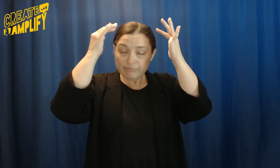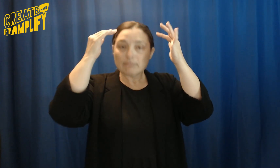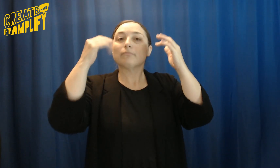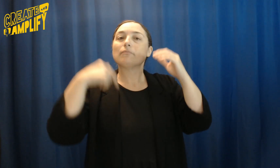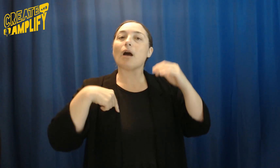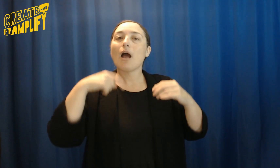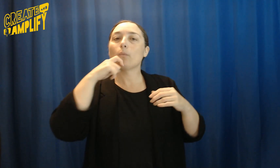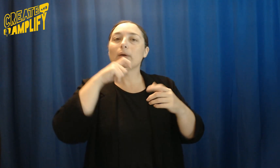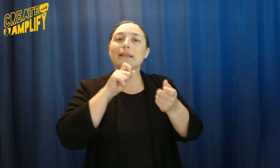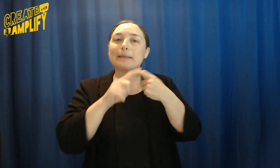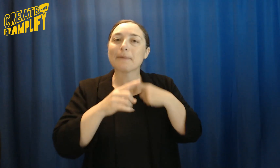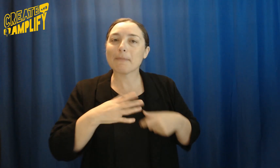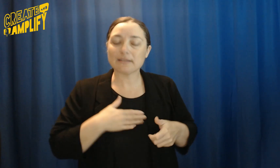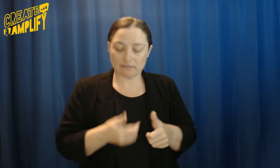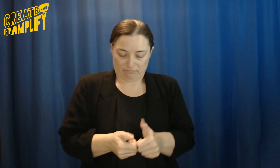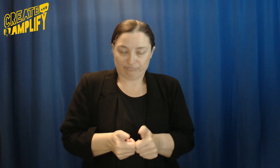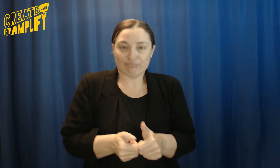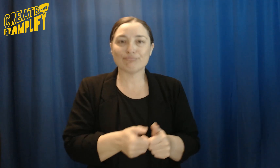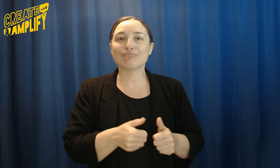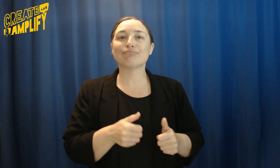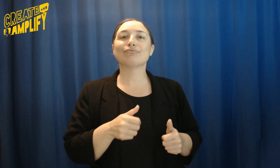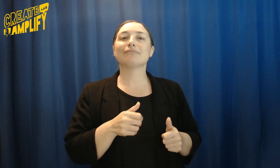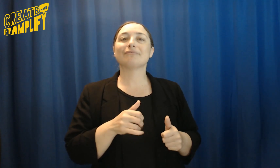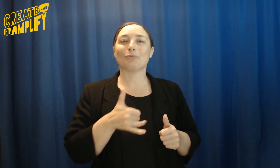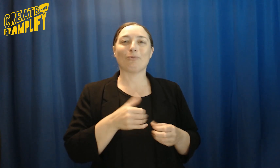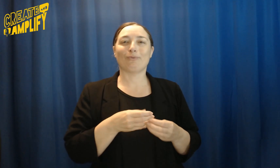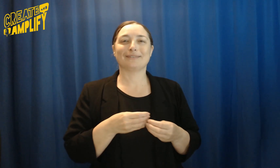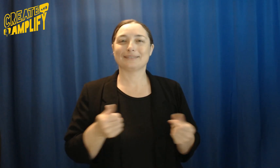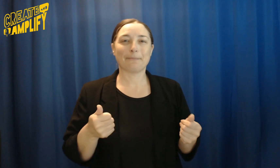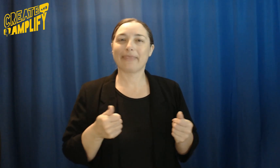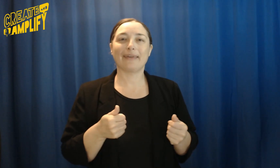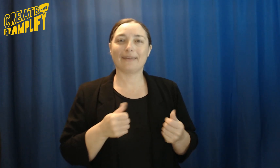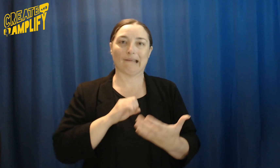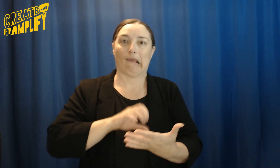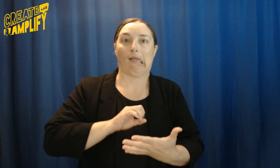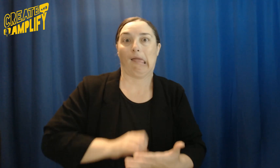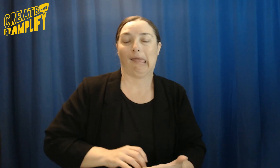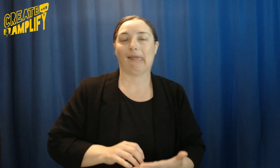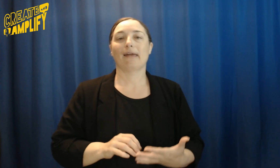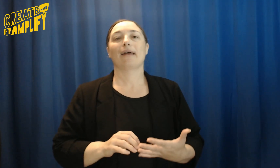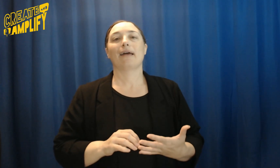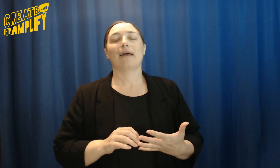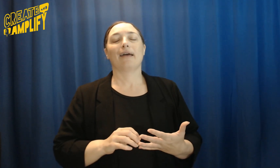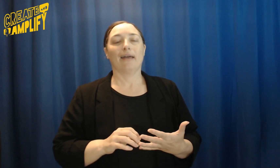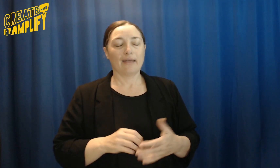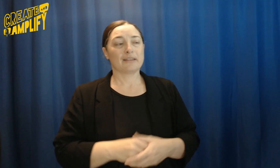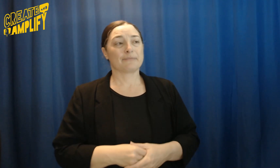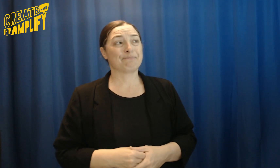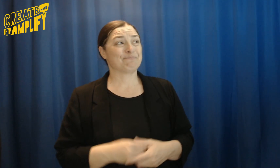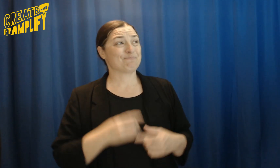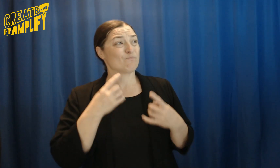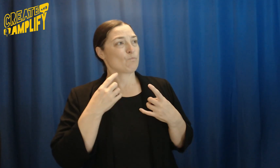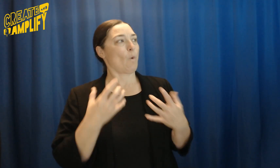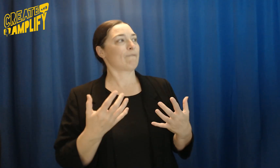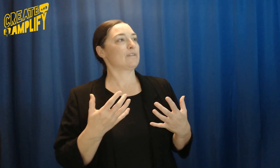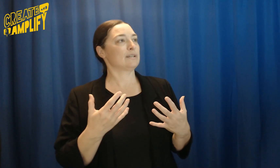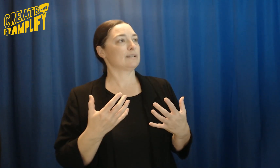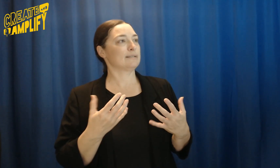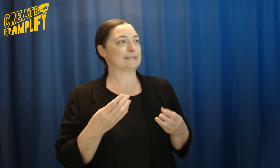or, try and channel that into a list or a pitch, but often there's just something burning inside of me that I need to get